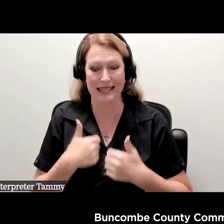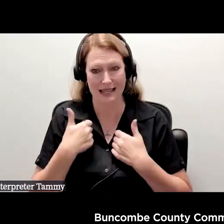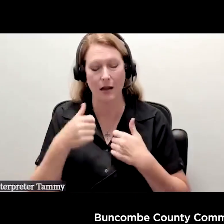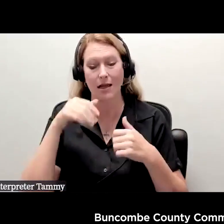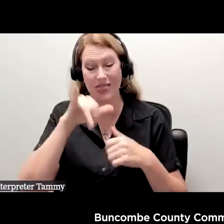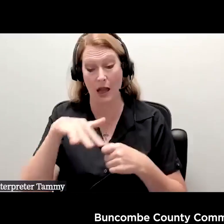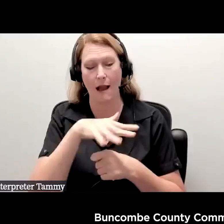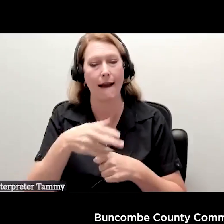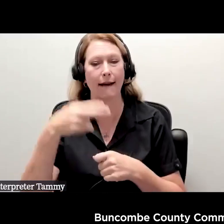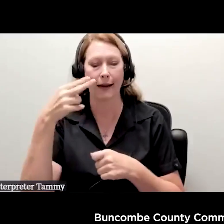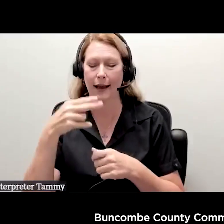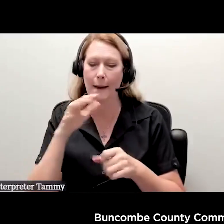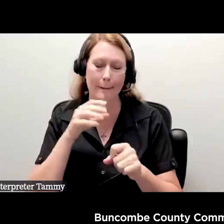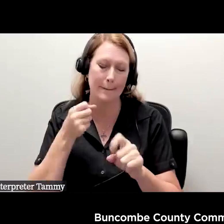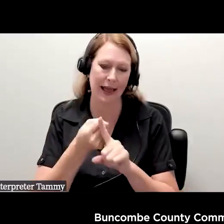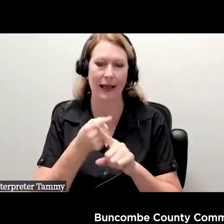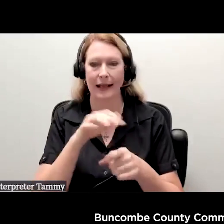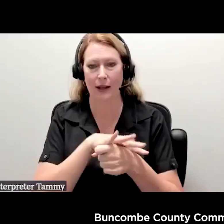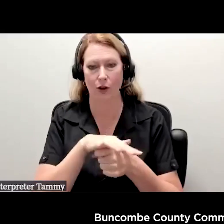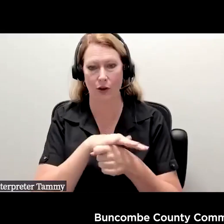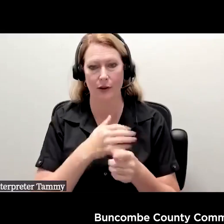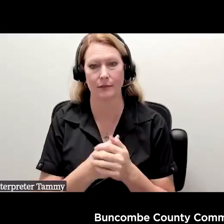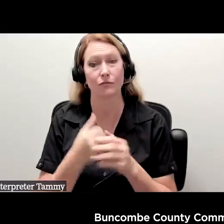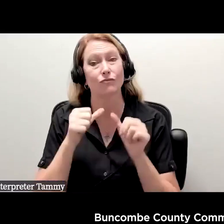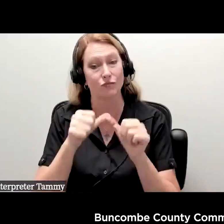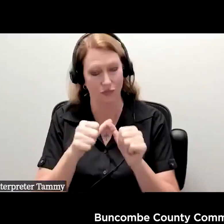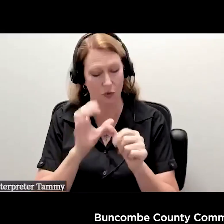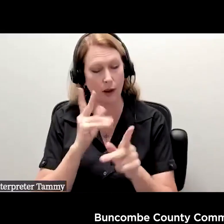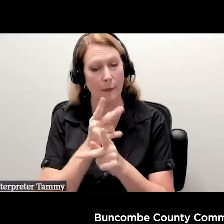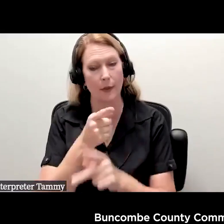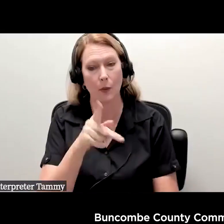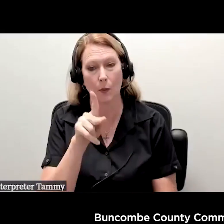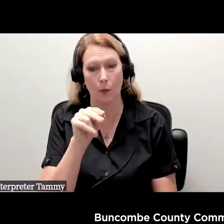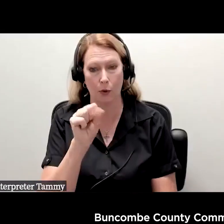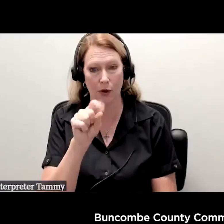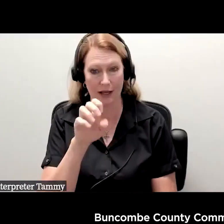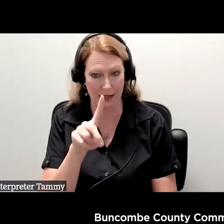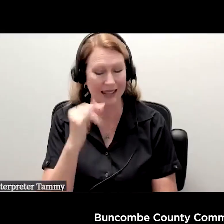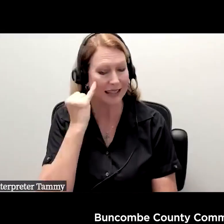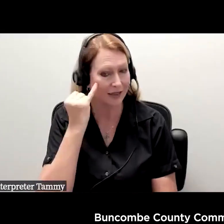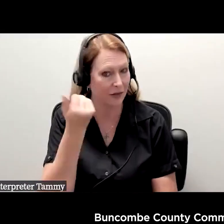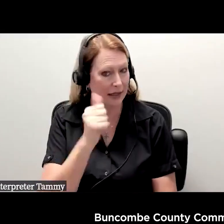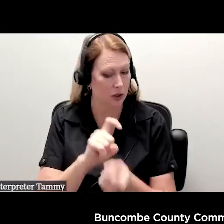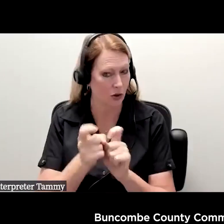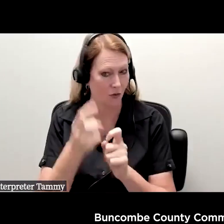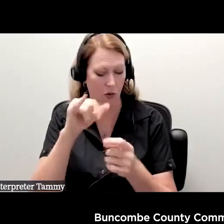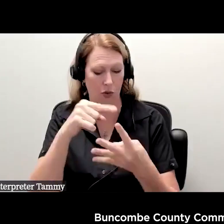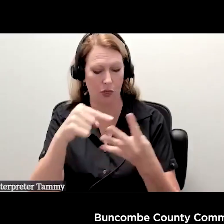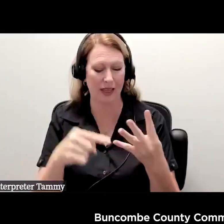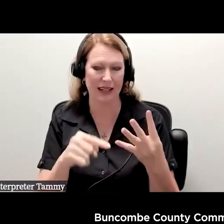impact areas. We will continue to keep you posted when and if there are any changes to these